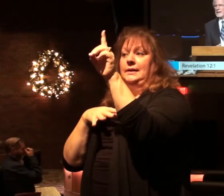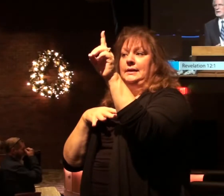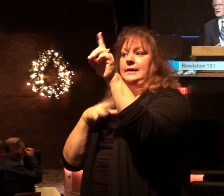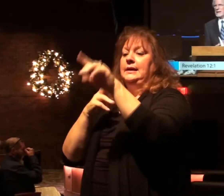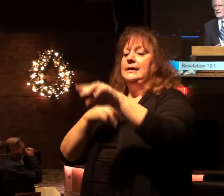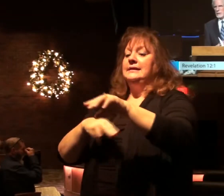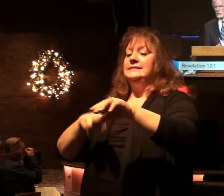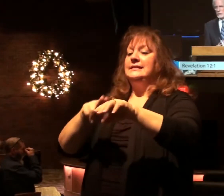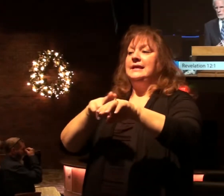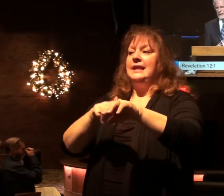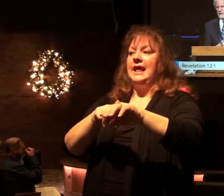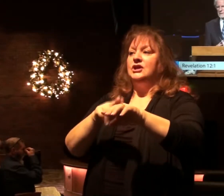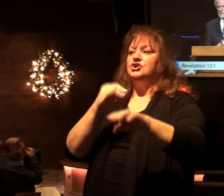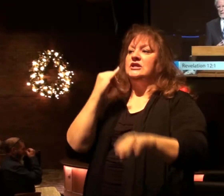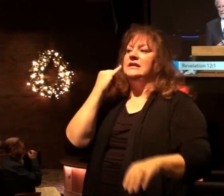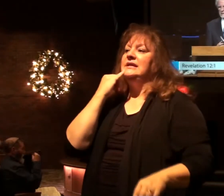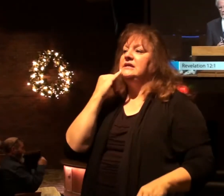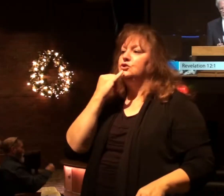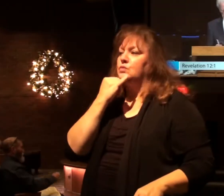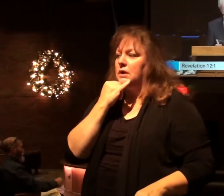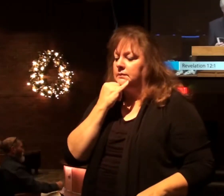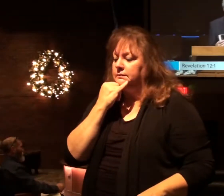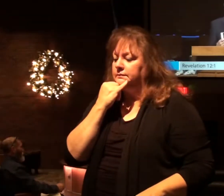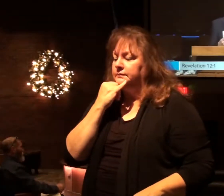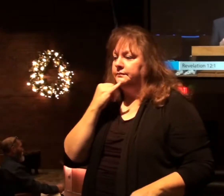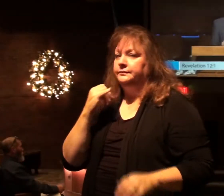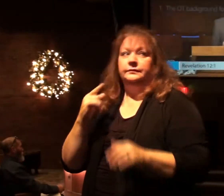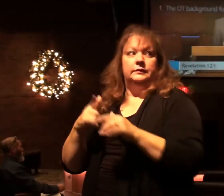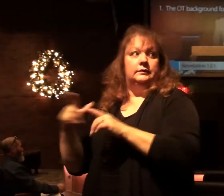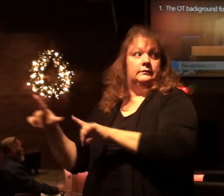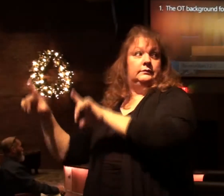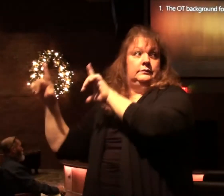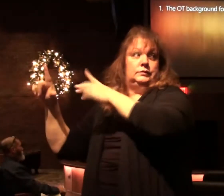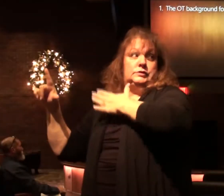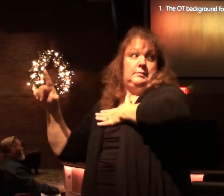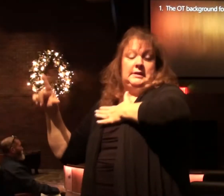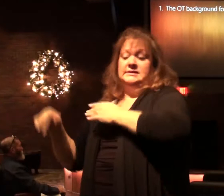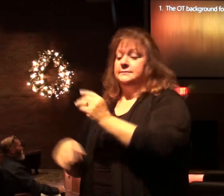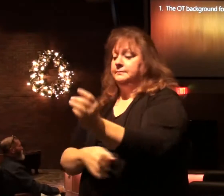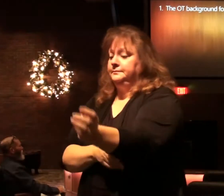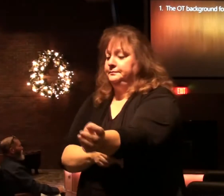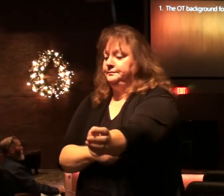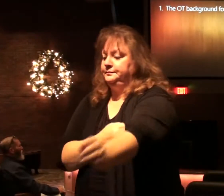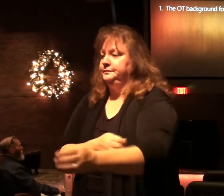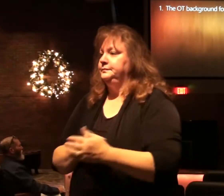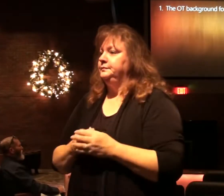the nation Israel. So put up the first of those, if you would.